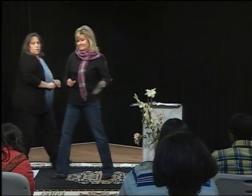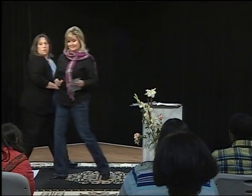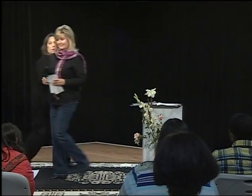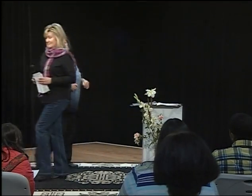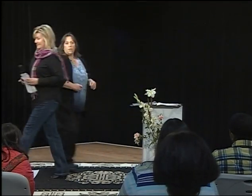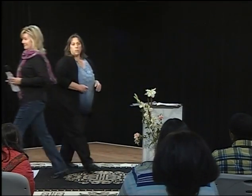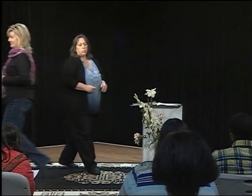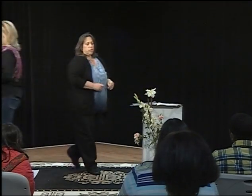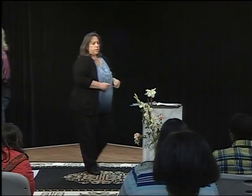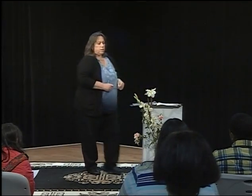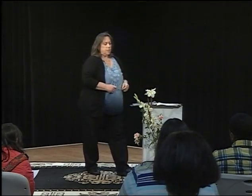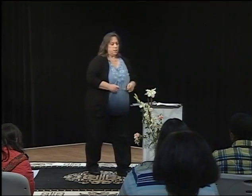Good morning.